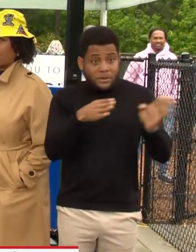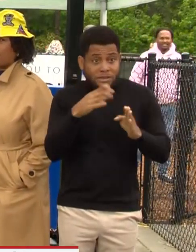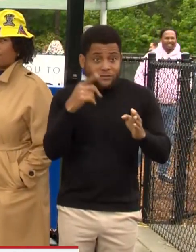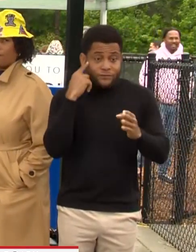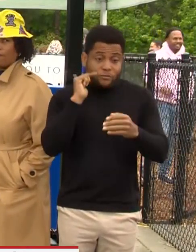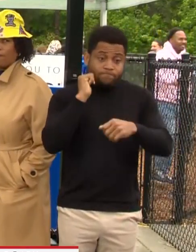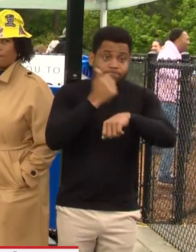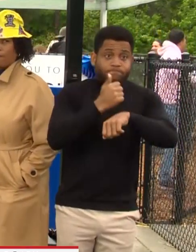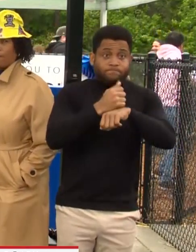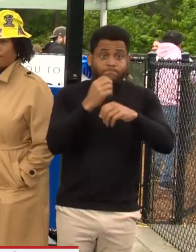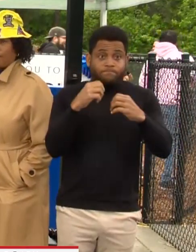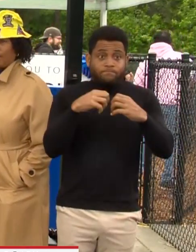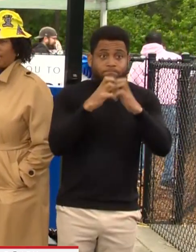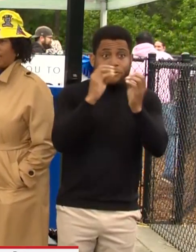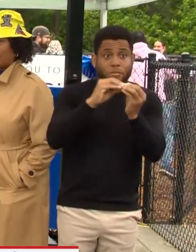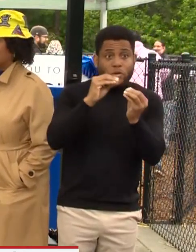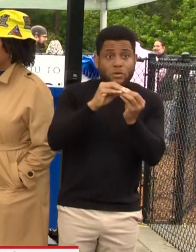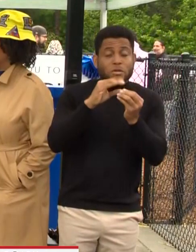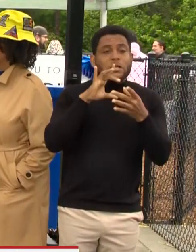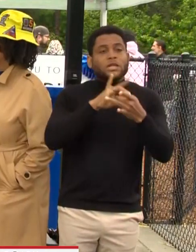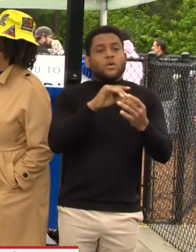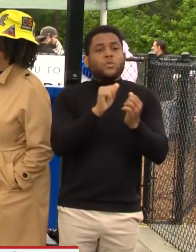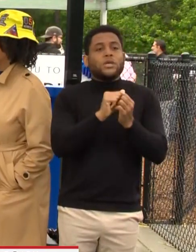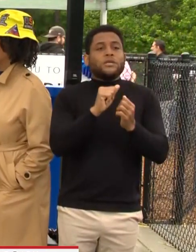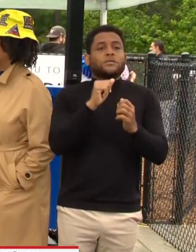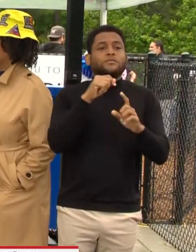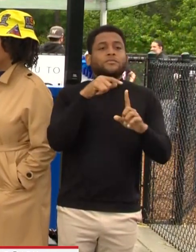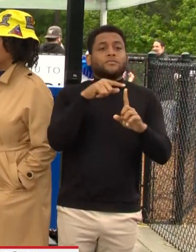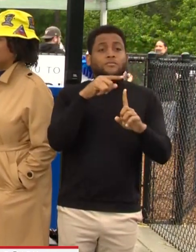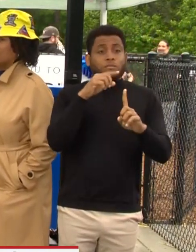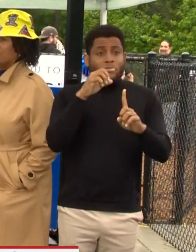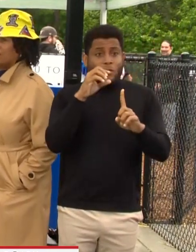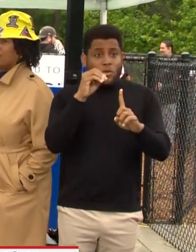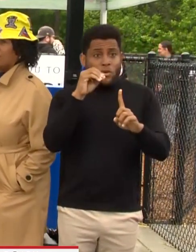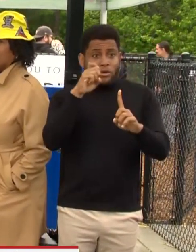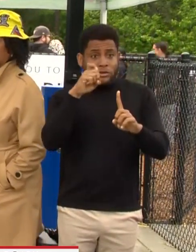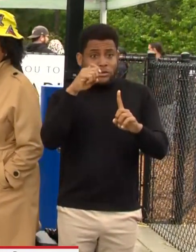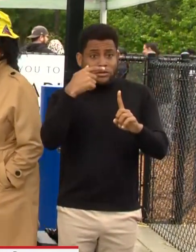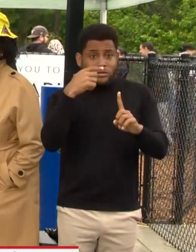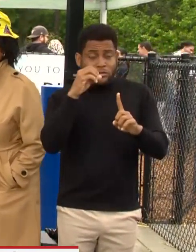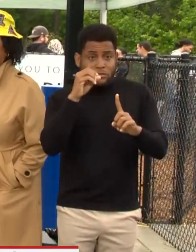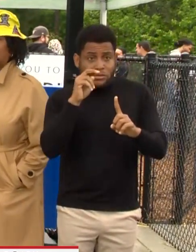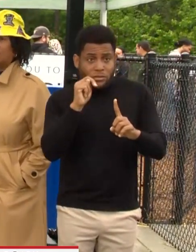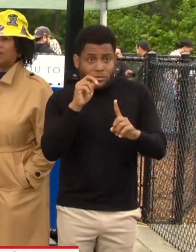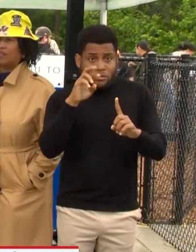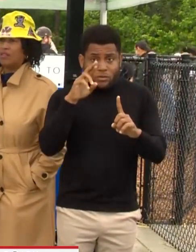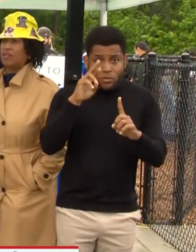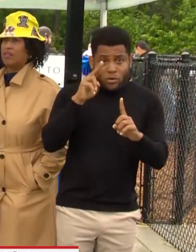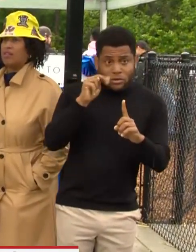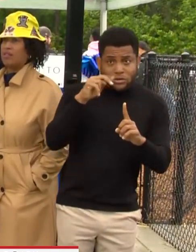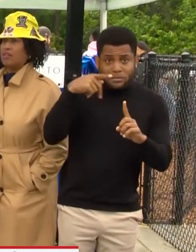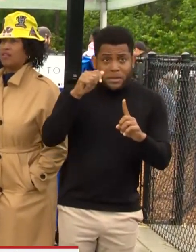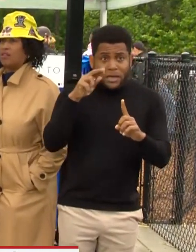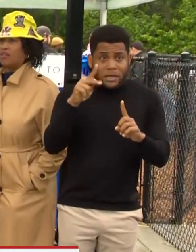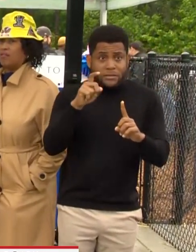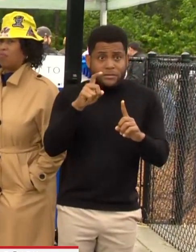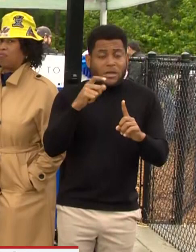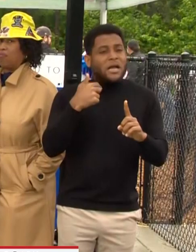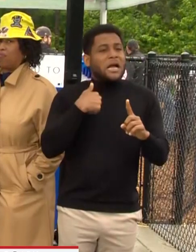Run Park. Yeah. But Does this make 20? yes. Do you have a projection as to how many dogs might use this on a day-to-day?